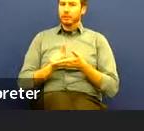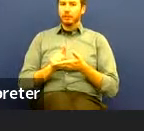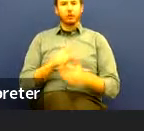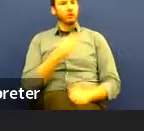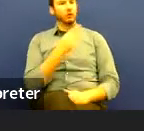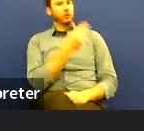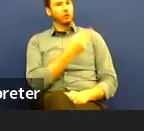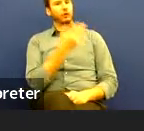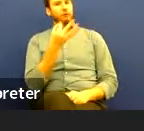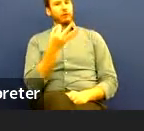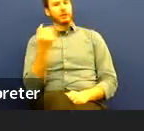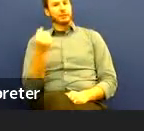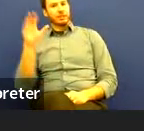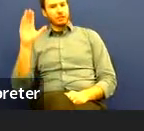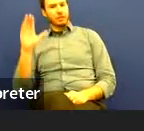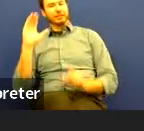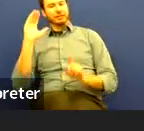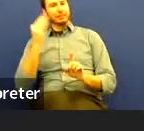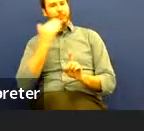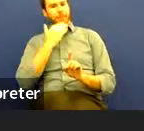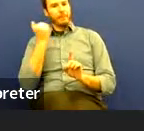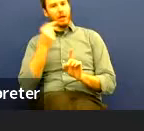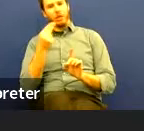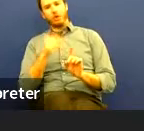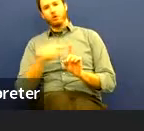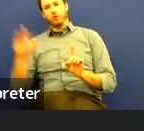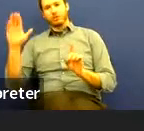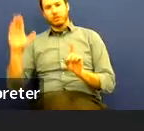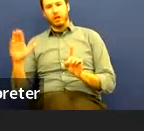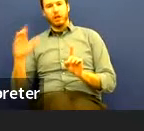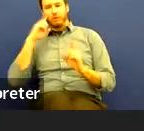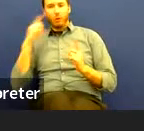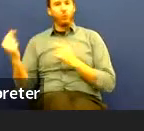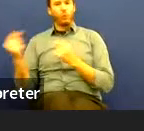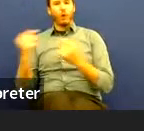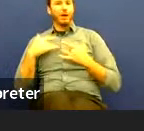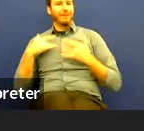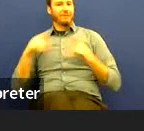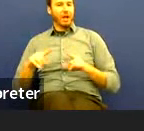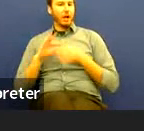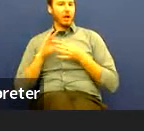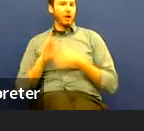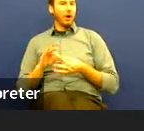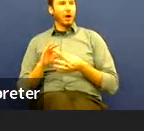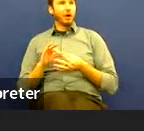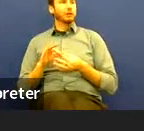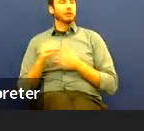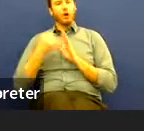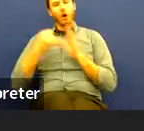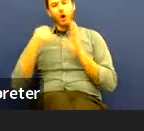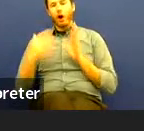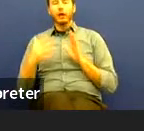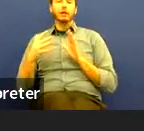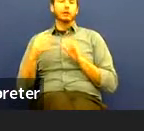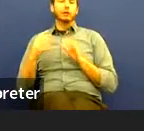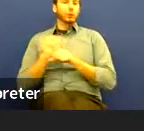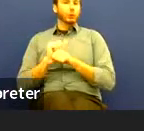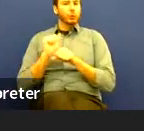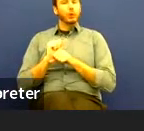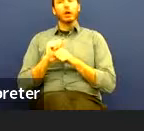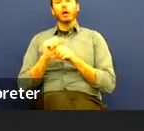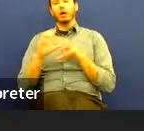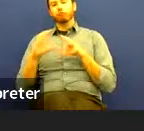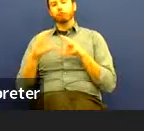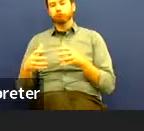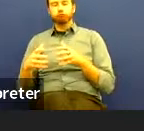Friday, Saturday, Sunday seems to be what happens in Rochester with things like Artisan Works or